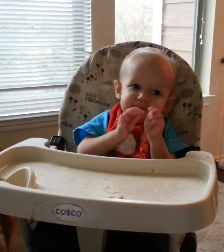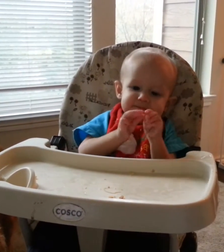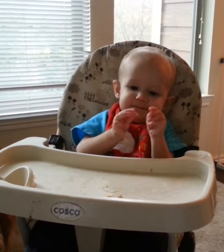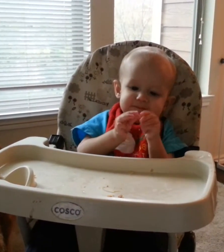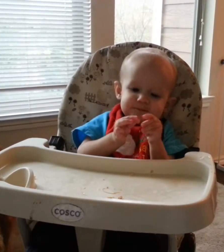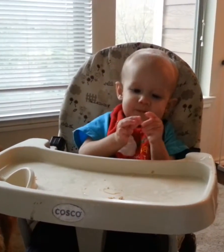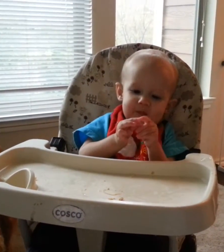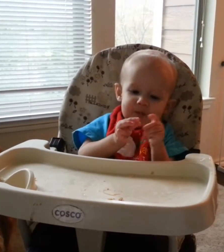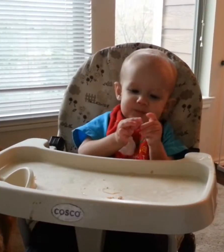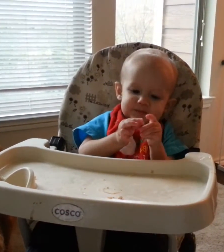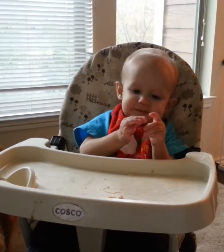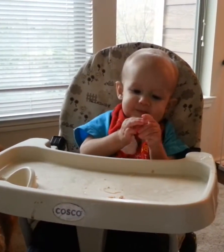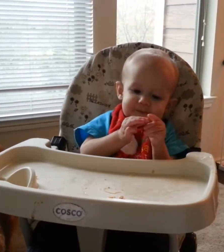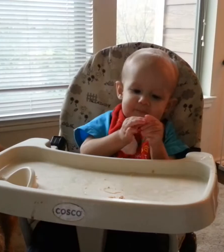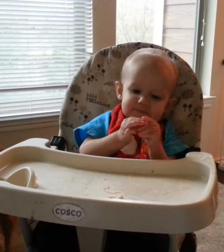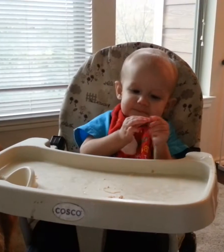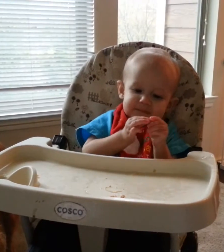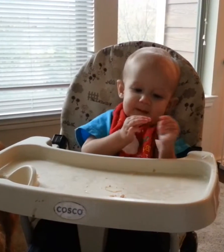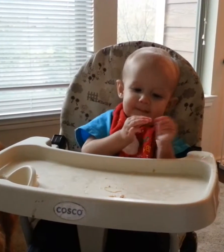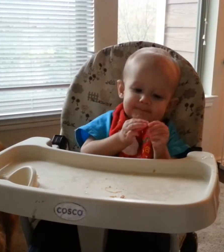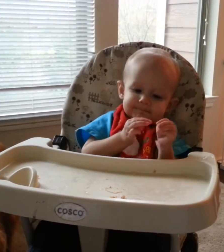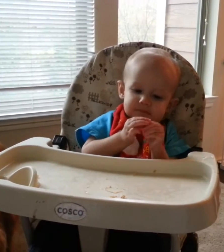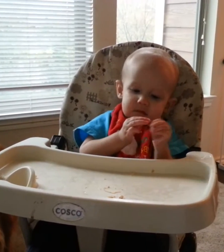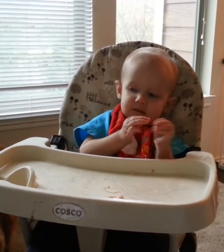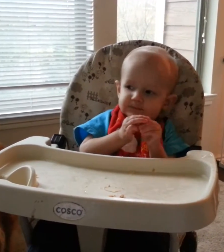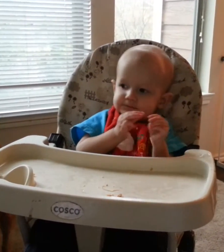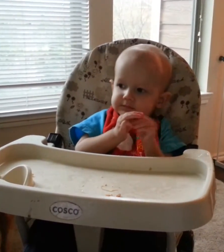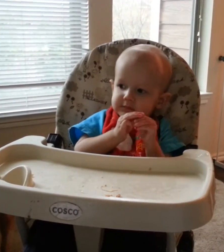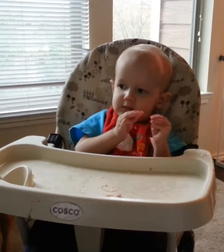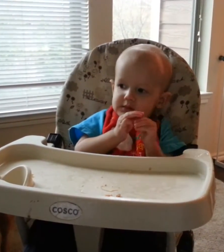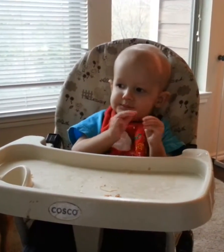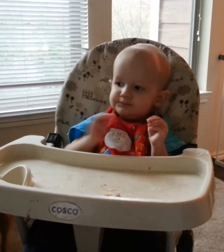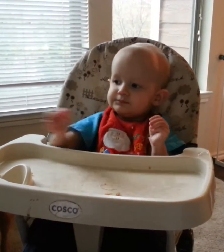More? More? Maybe you should finish chewing what's in your mouth.